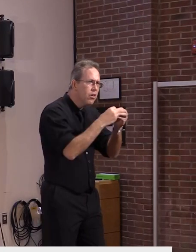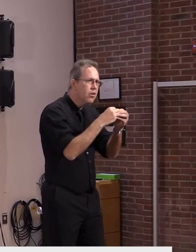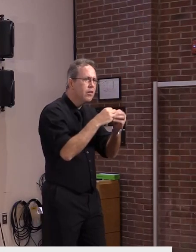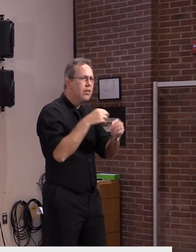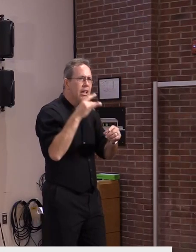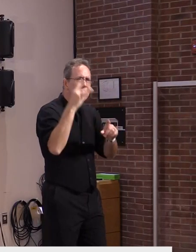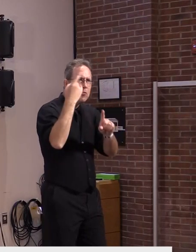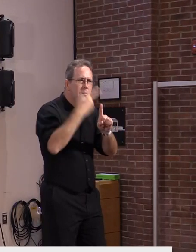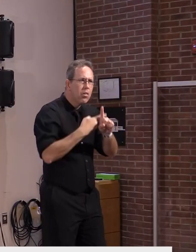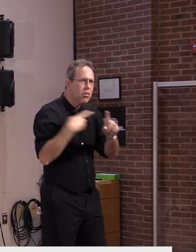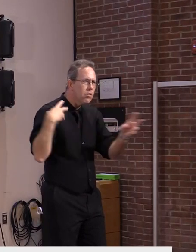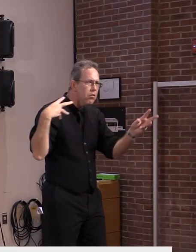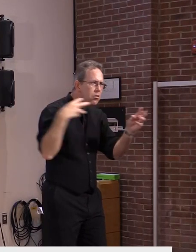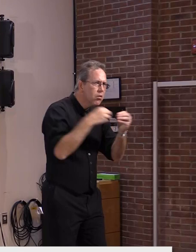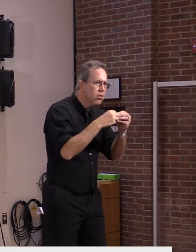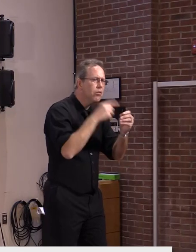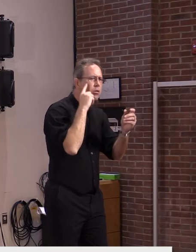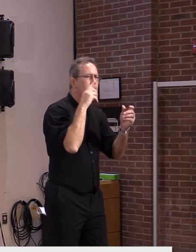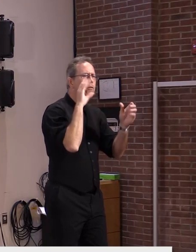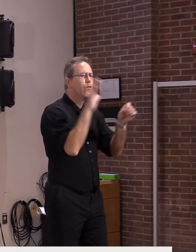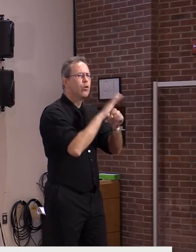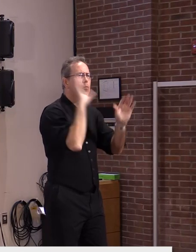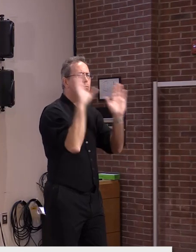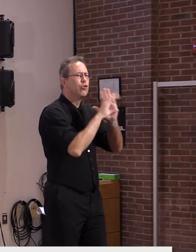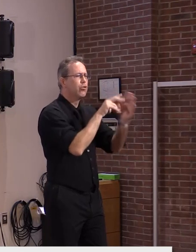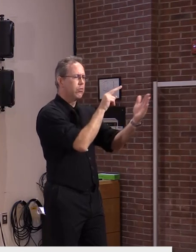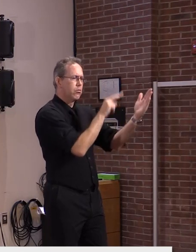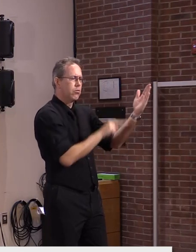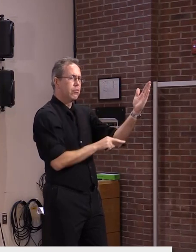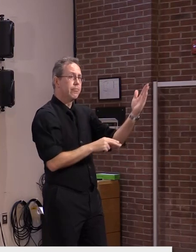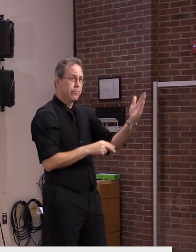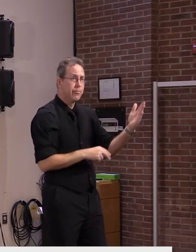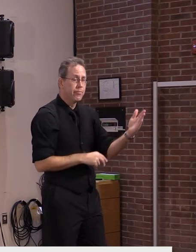at vaccination and not vaccination rates.